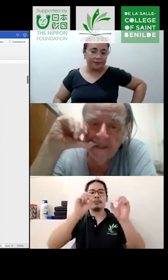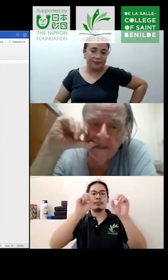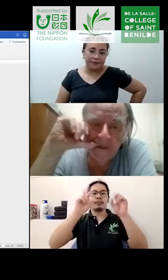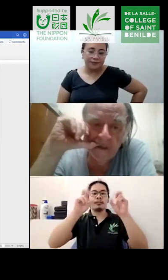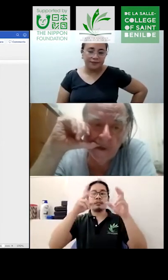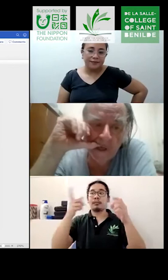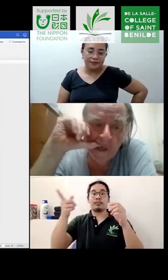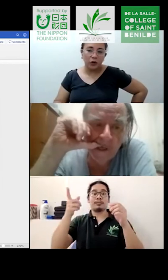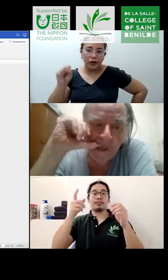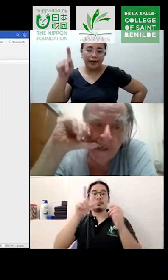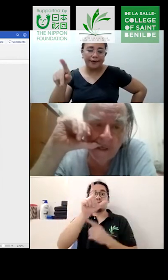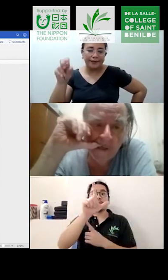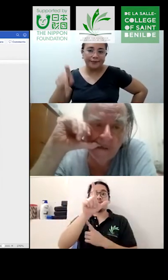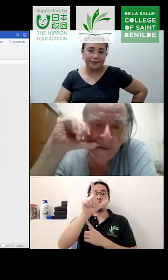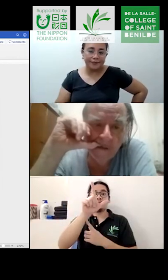Okay.